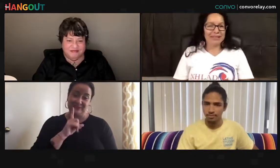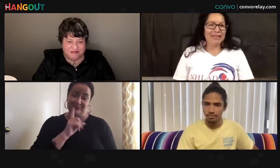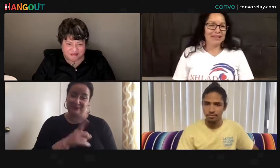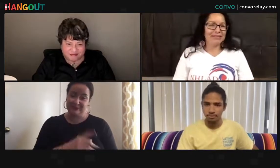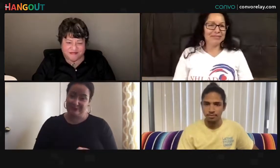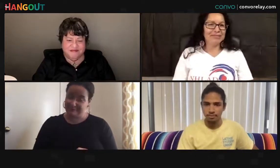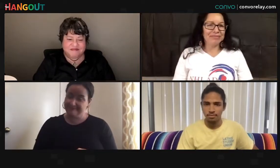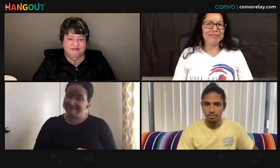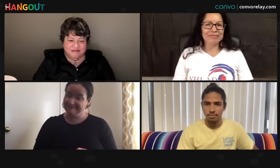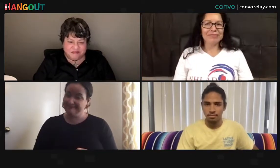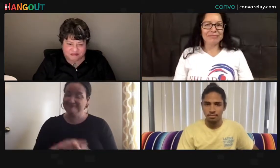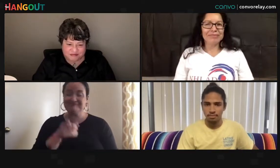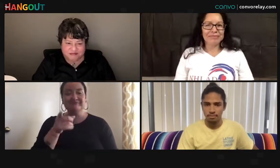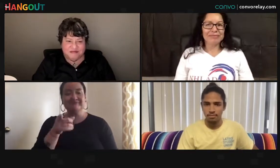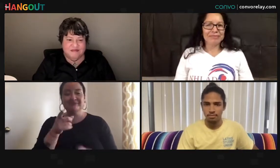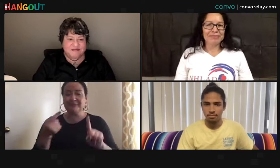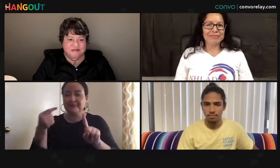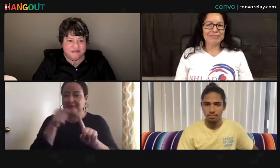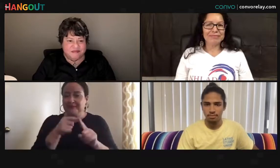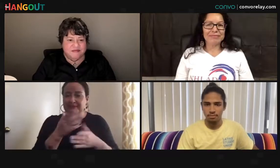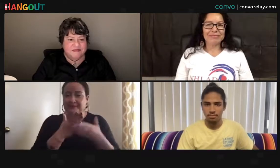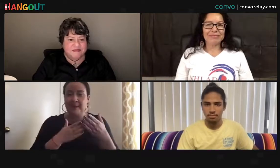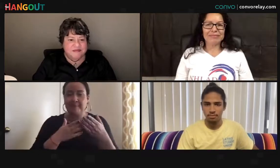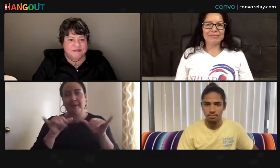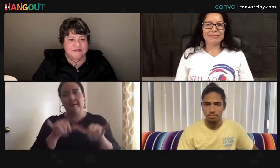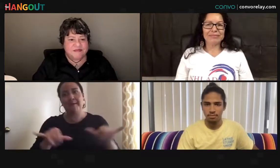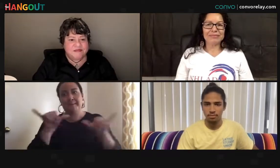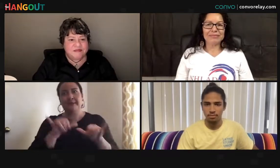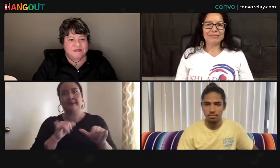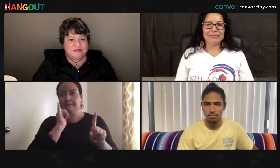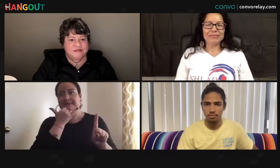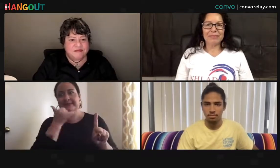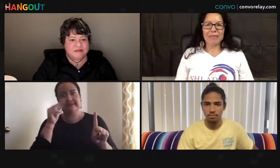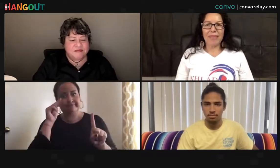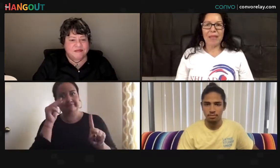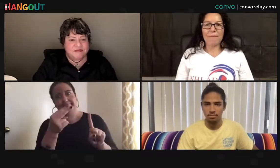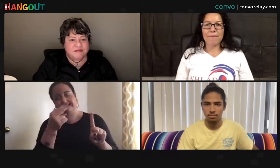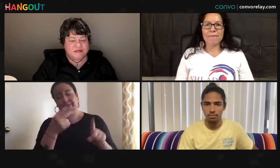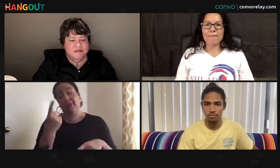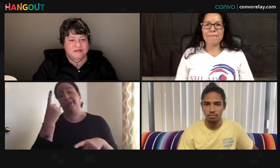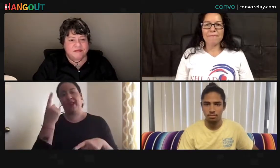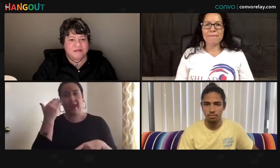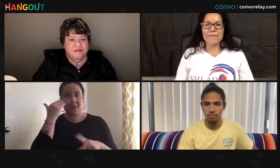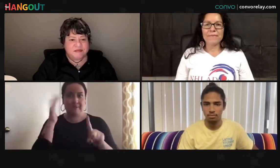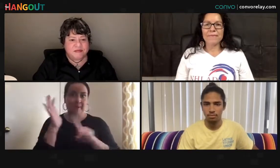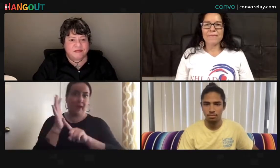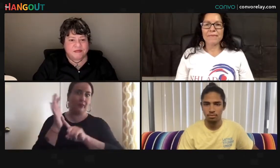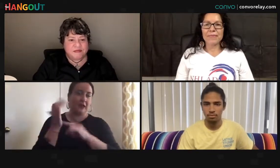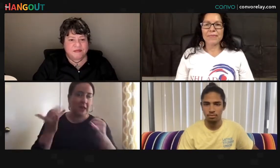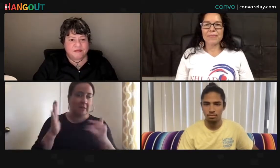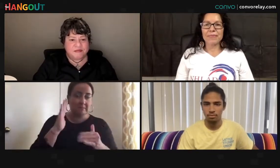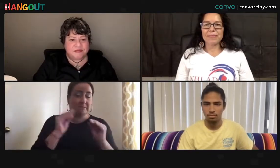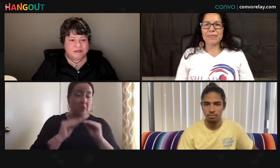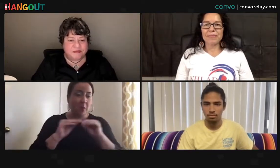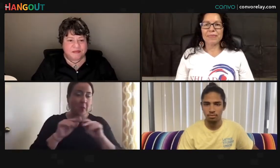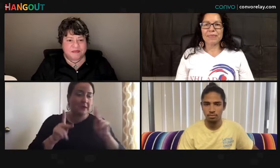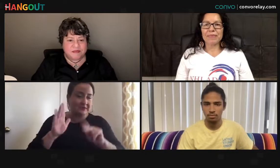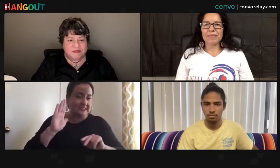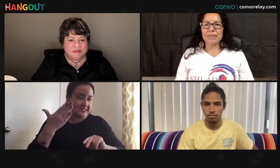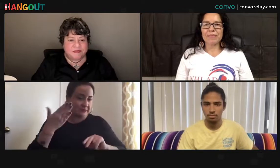I agree. No, Yeah. that's very true. That's very true. This is Melissa. I want to go back to some common misperceptions. And I know one popular